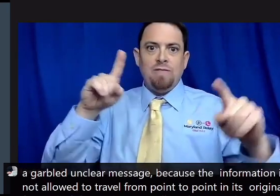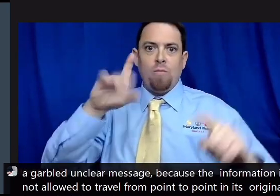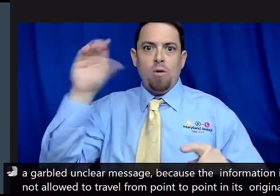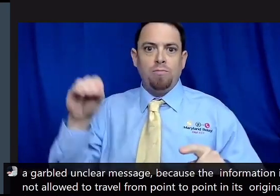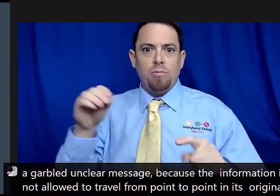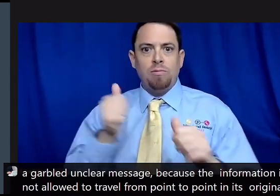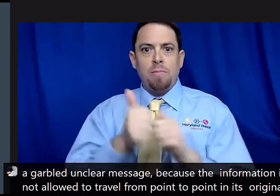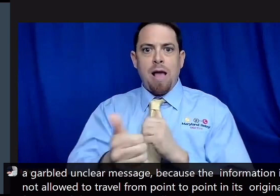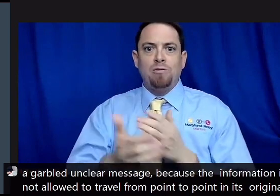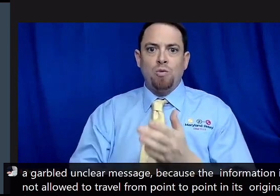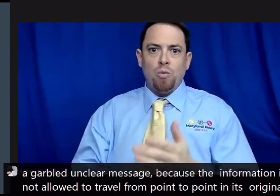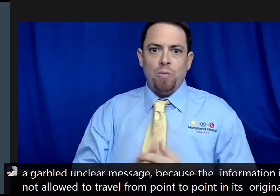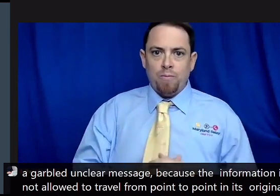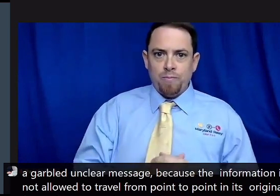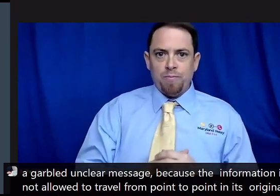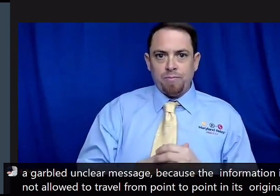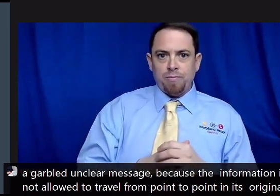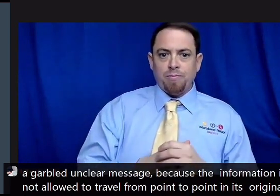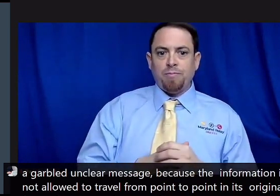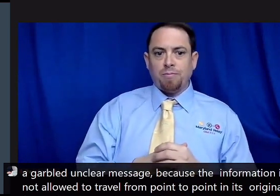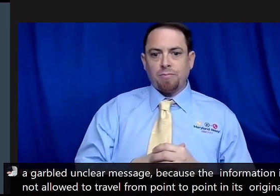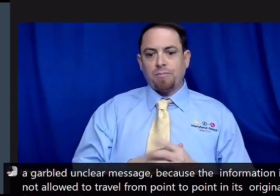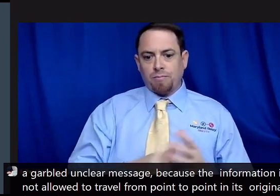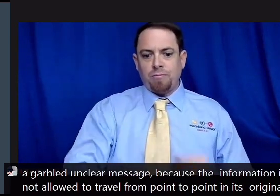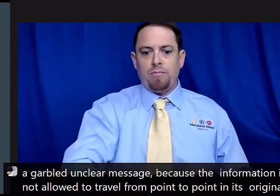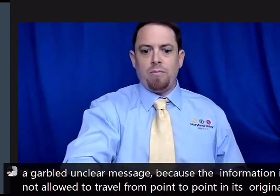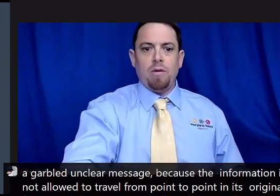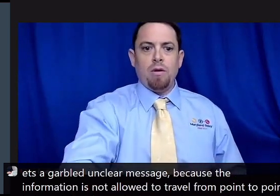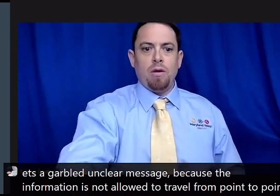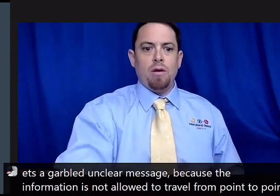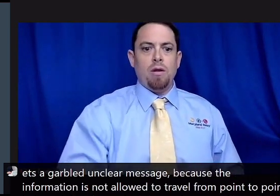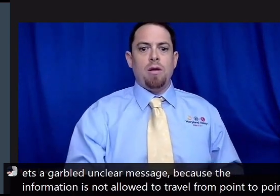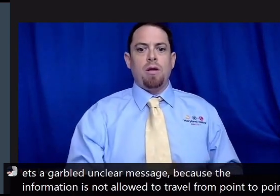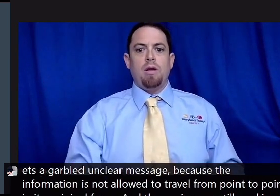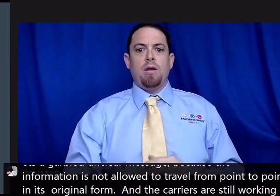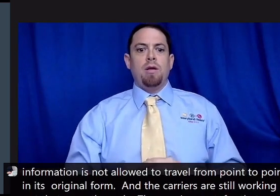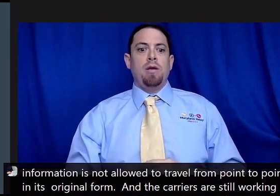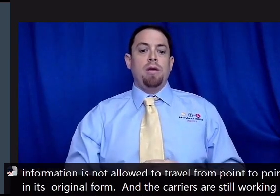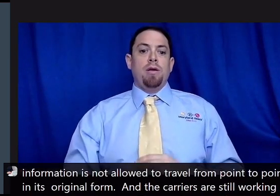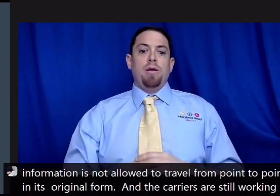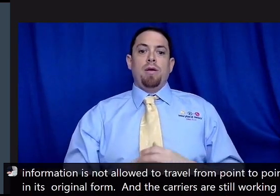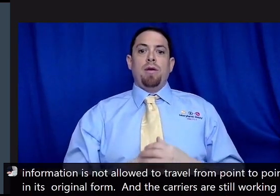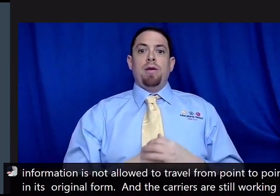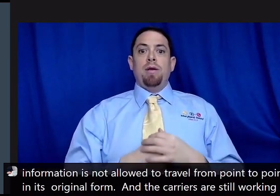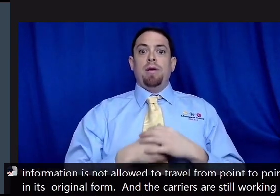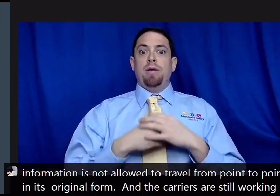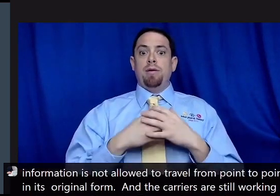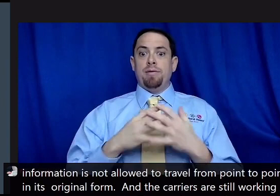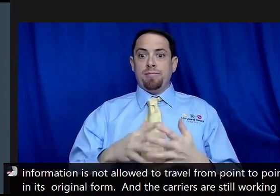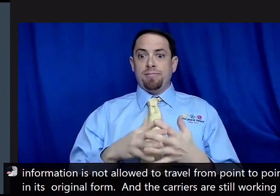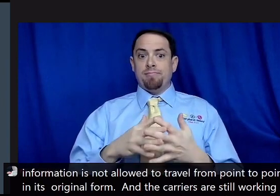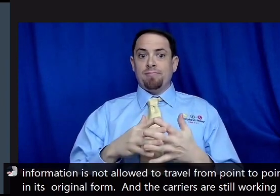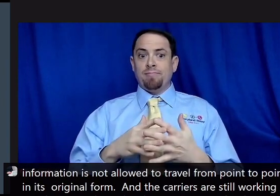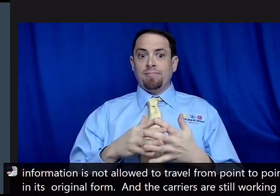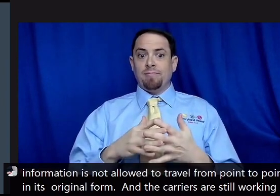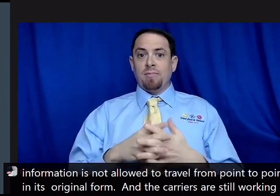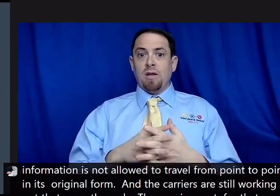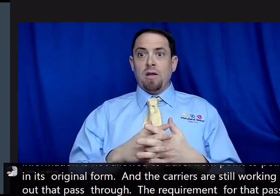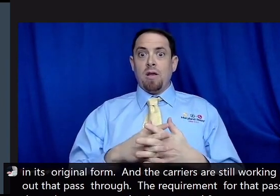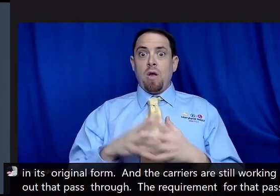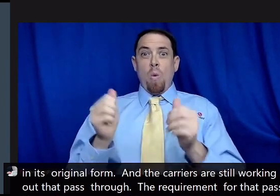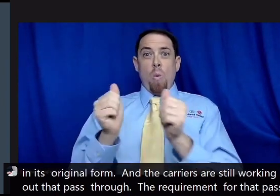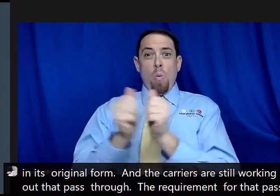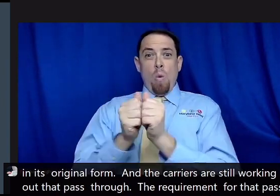pass-through was supposed to be enacted 8 years ago, and they have yet to achieve 100% functionality in that aspect.